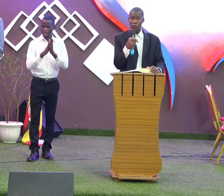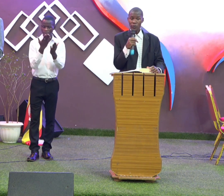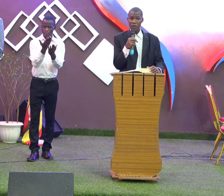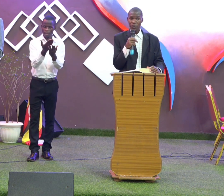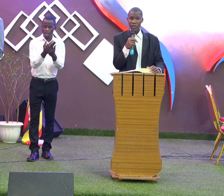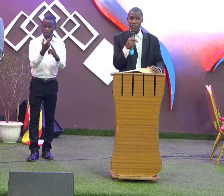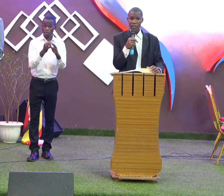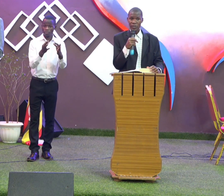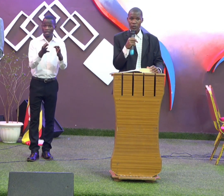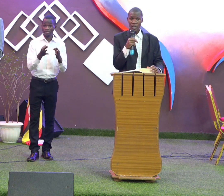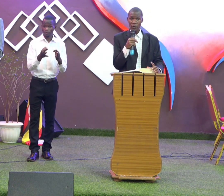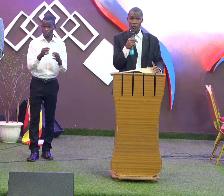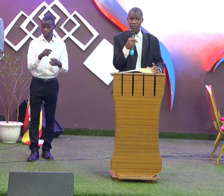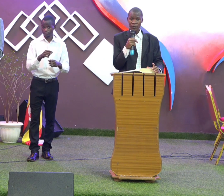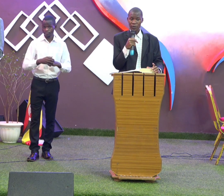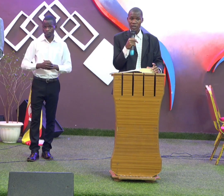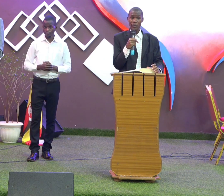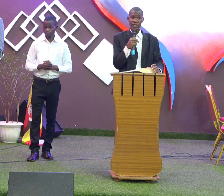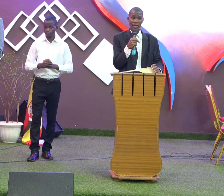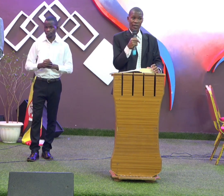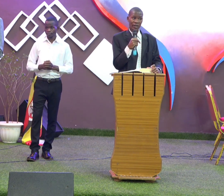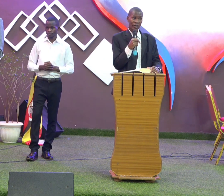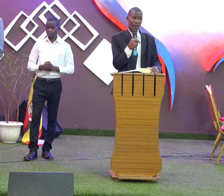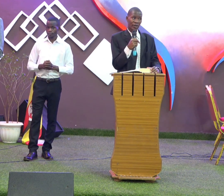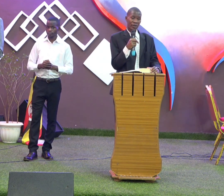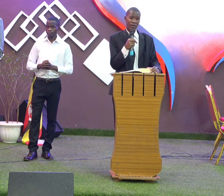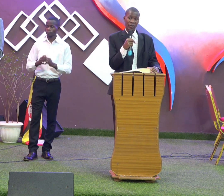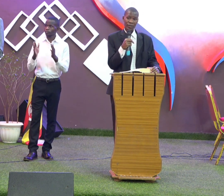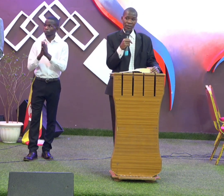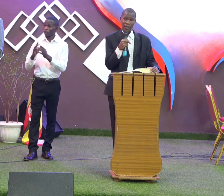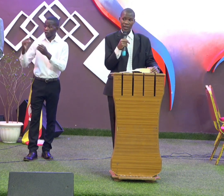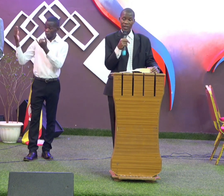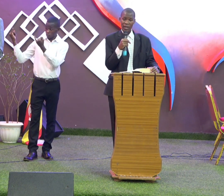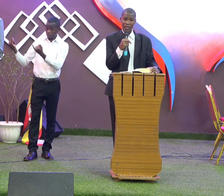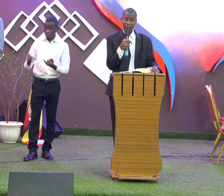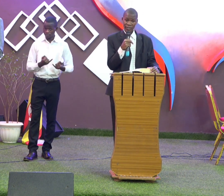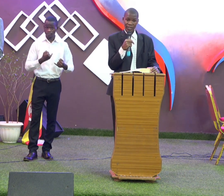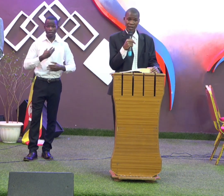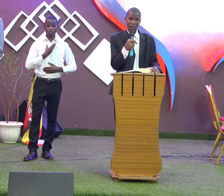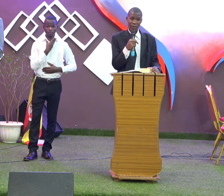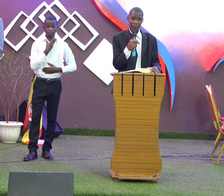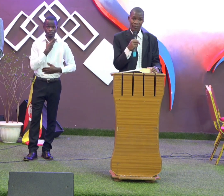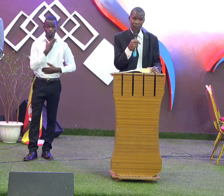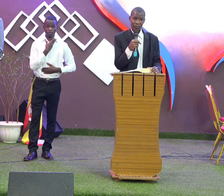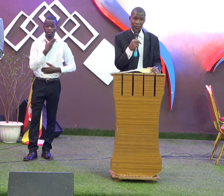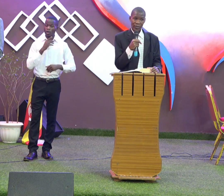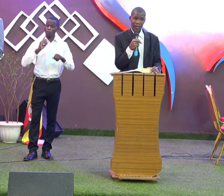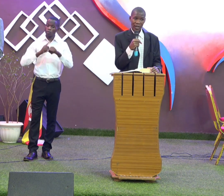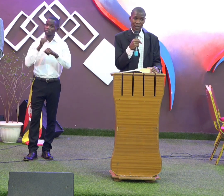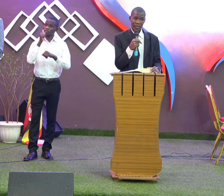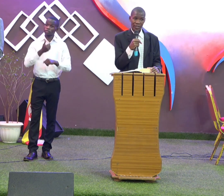took 2,000 shillings which I requested from the treasurer. Nakyazo omugenyi. I had the visitor. Katalina